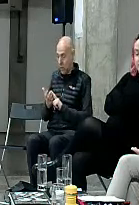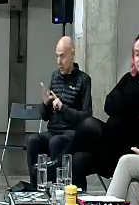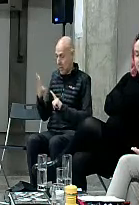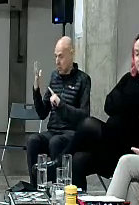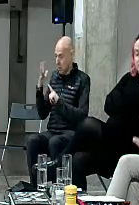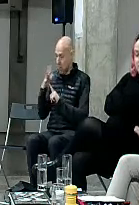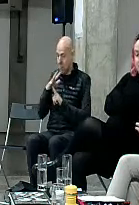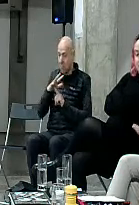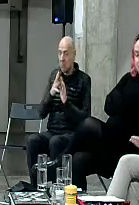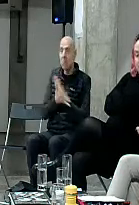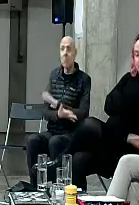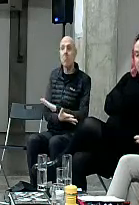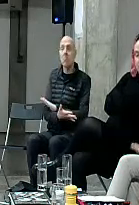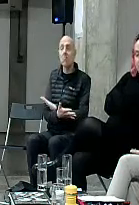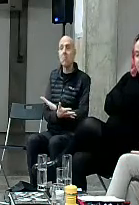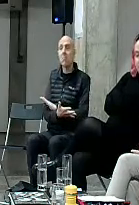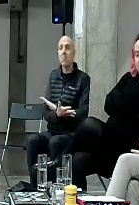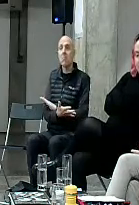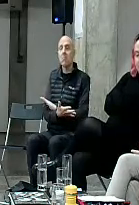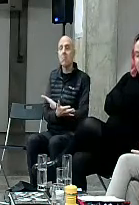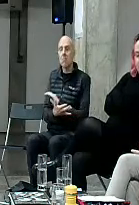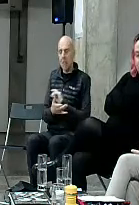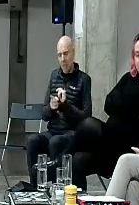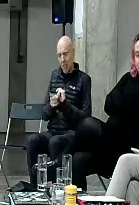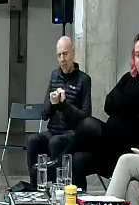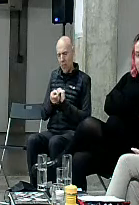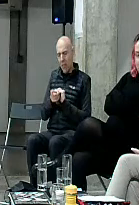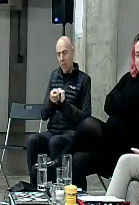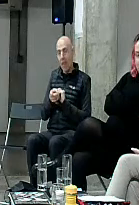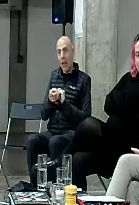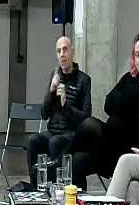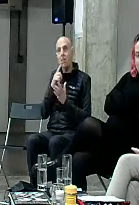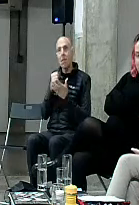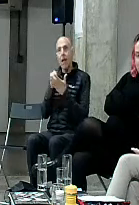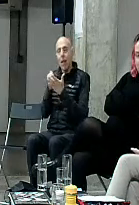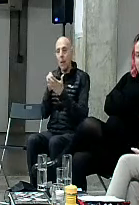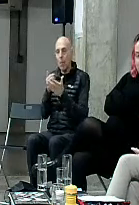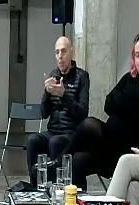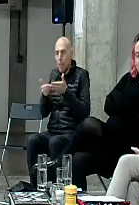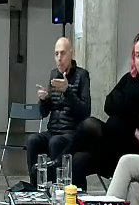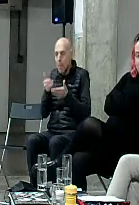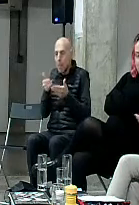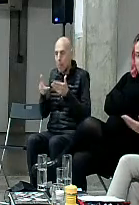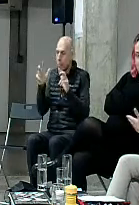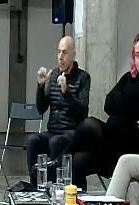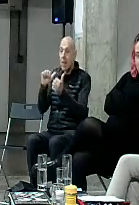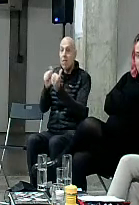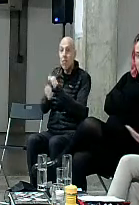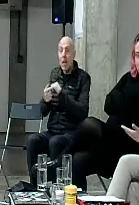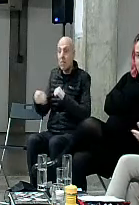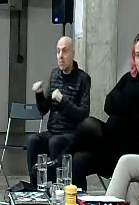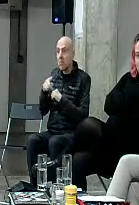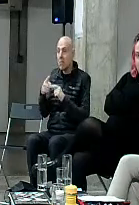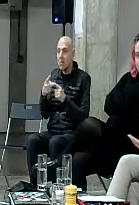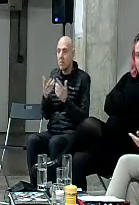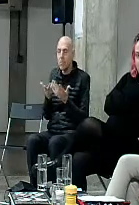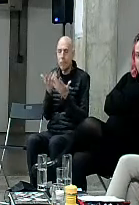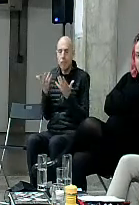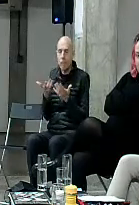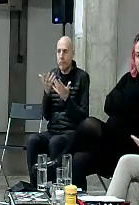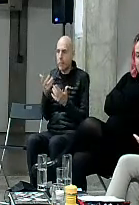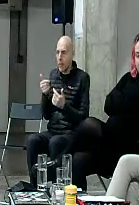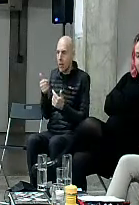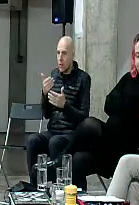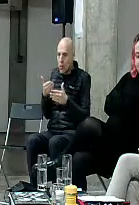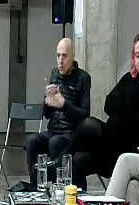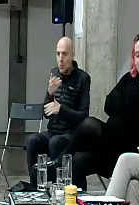destroyed. Those are the things that are going to help people. Having a friend, doing stuff and knowing